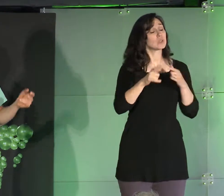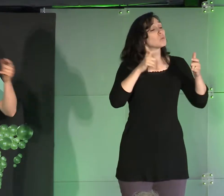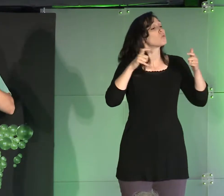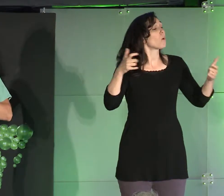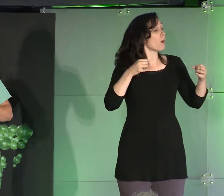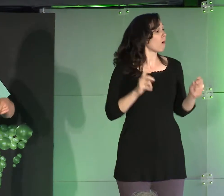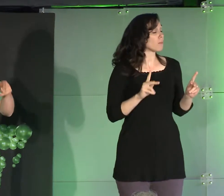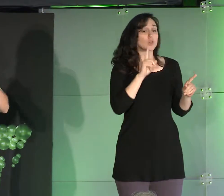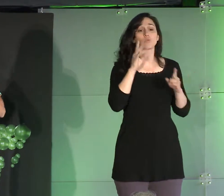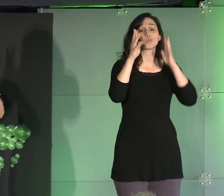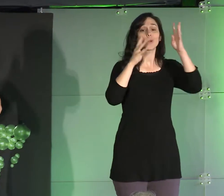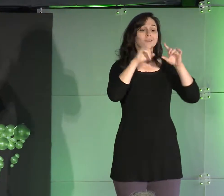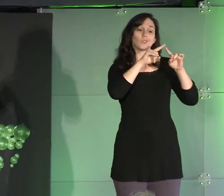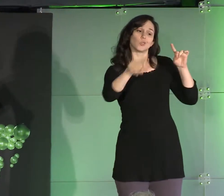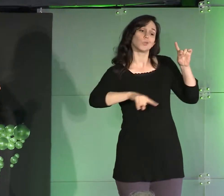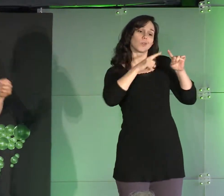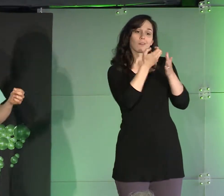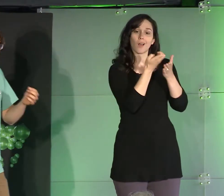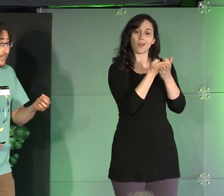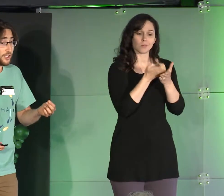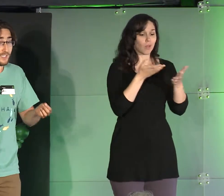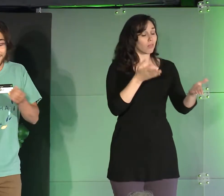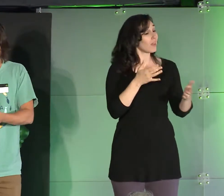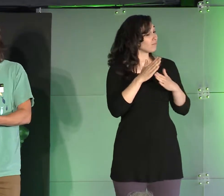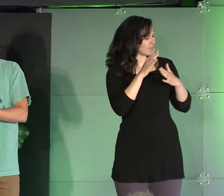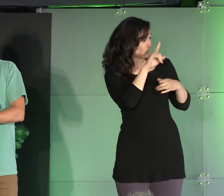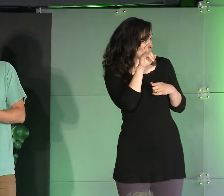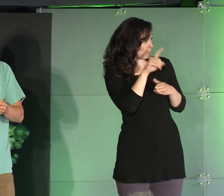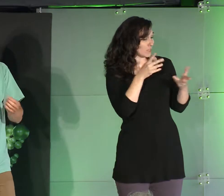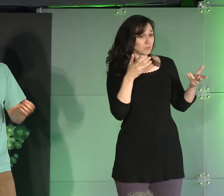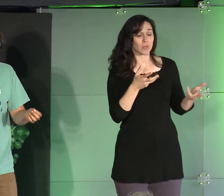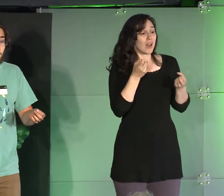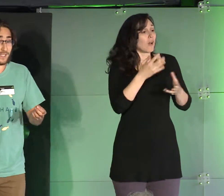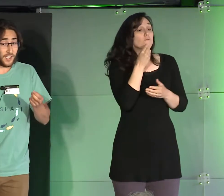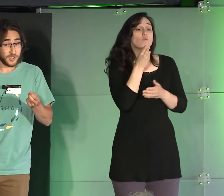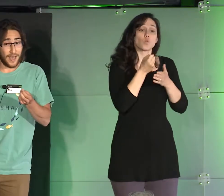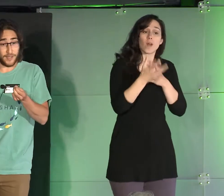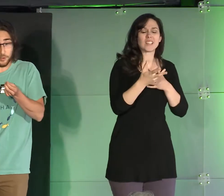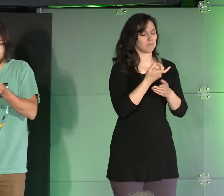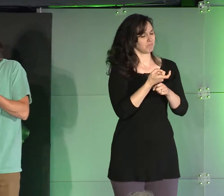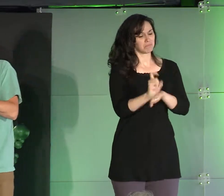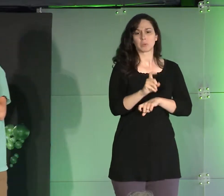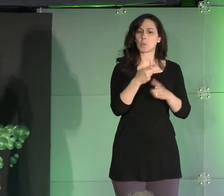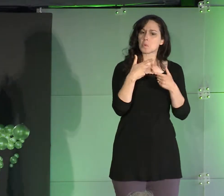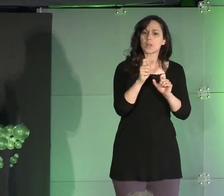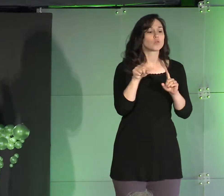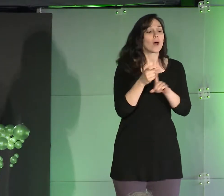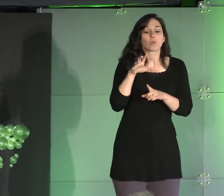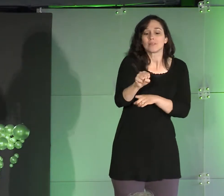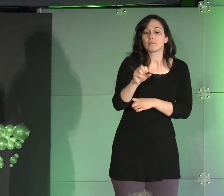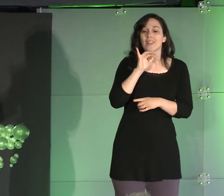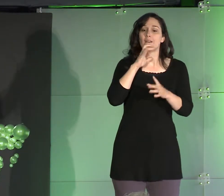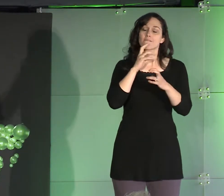opportunity to create a circular economy there. The big question is lots of this food waste goes bad quickly. So how can you capture that